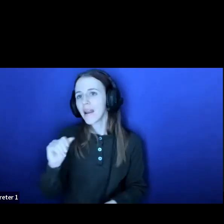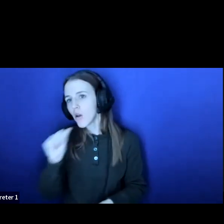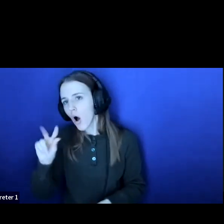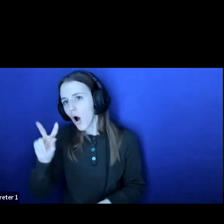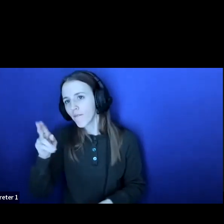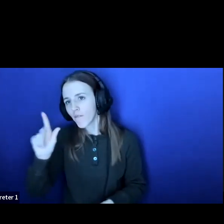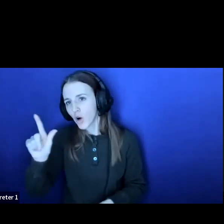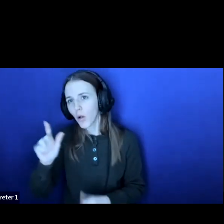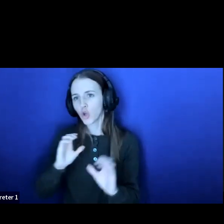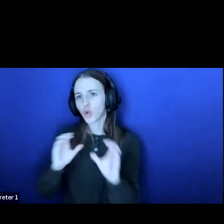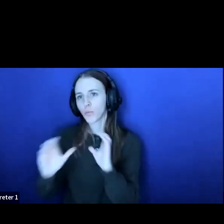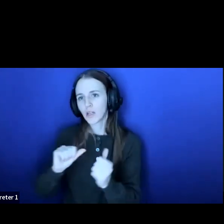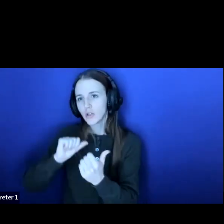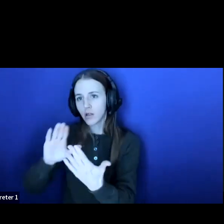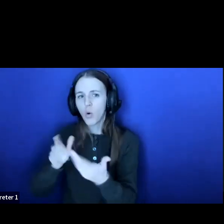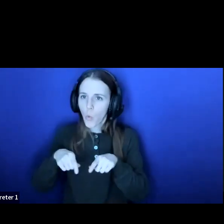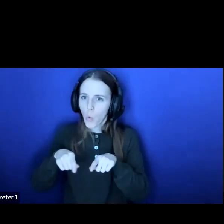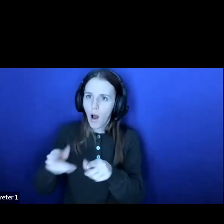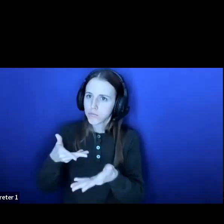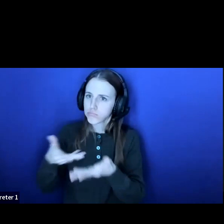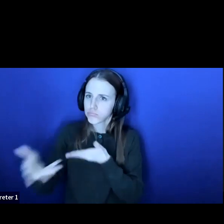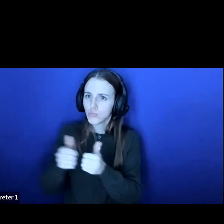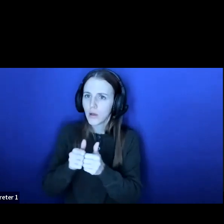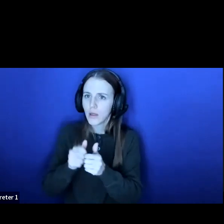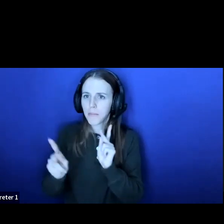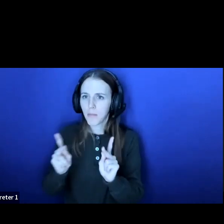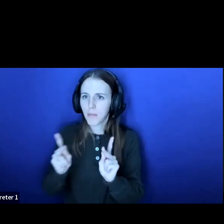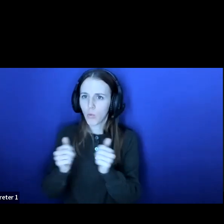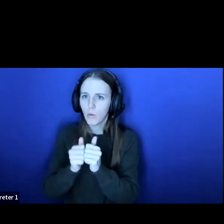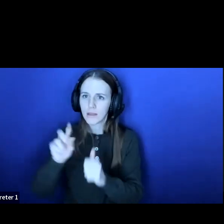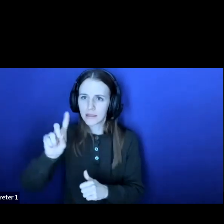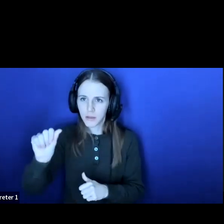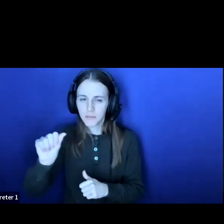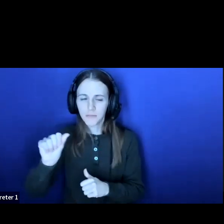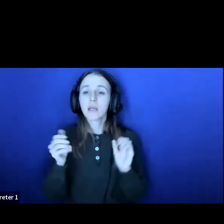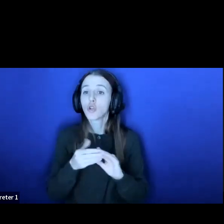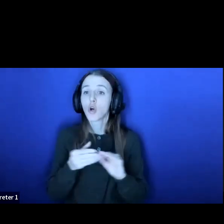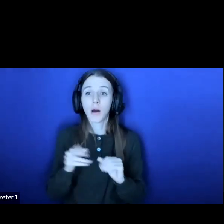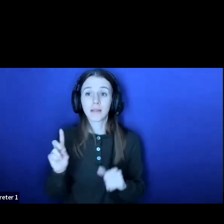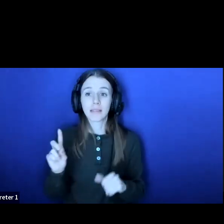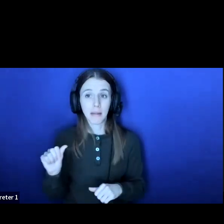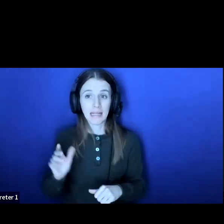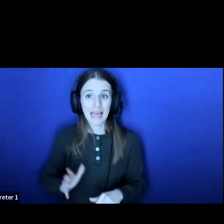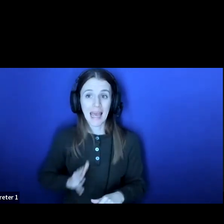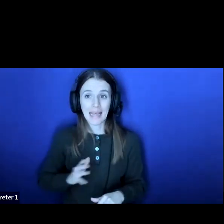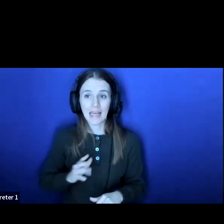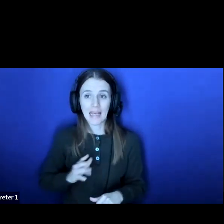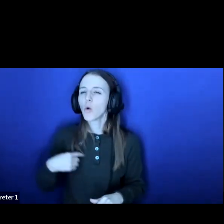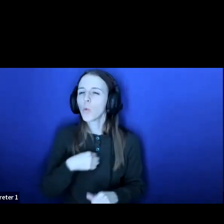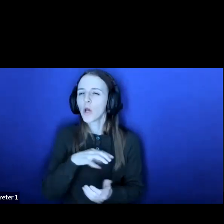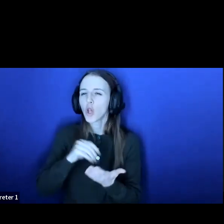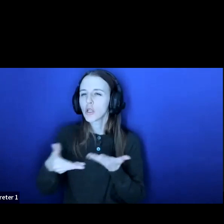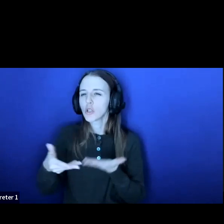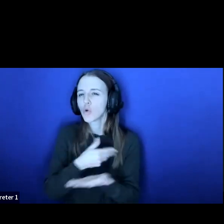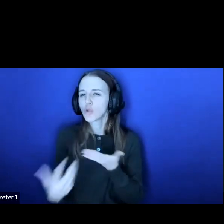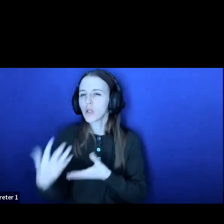people with disabilities. It talked about disability etiquettes, advocating social inclusion by raising awareness of the human rights of